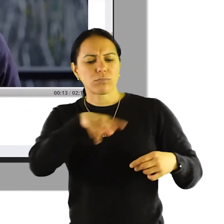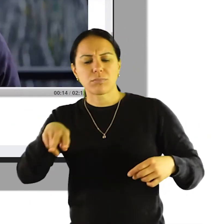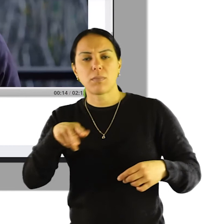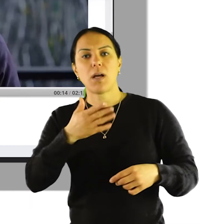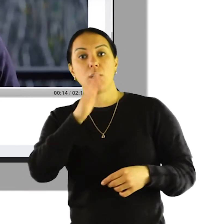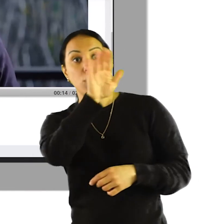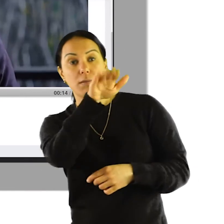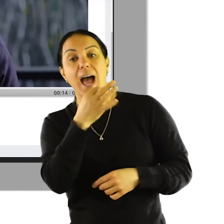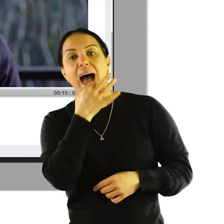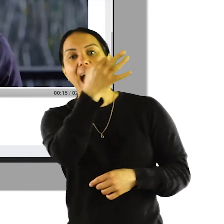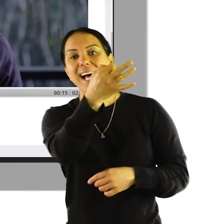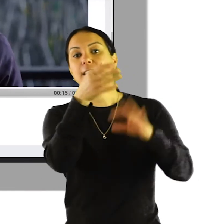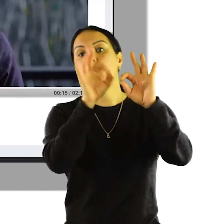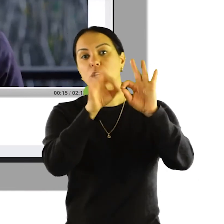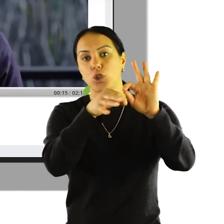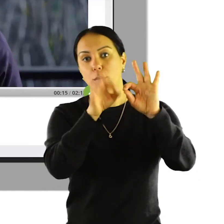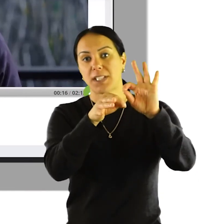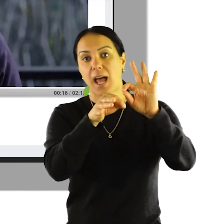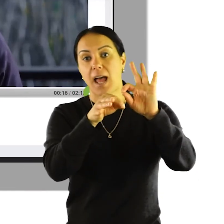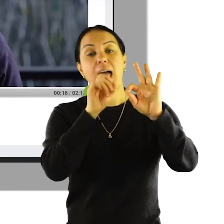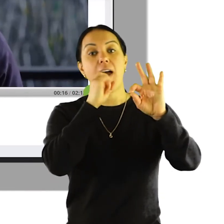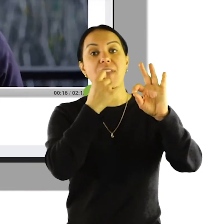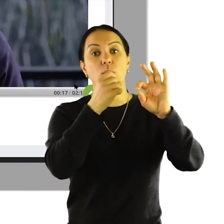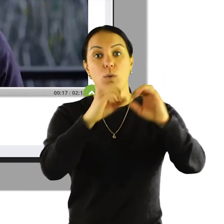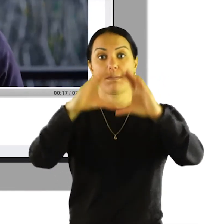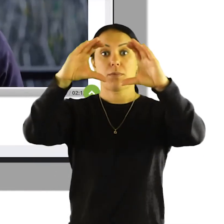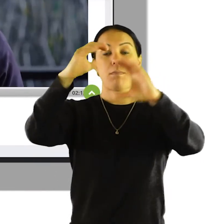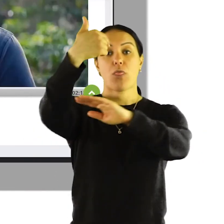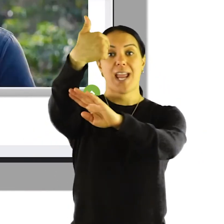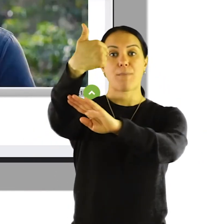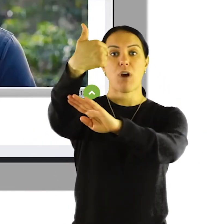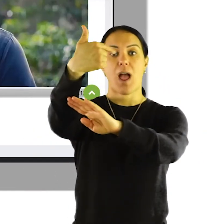interpreter to walk through with you and interpret them in real time.